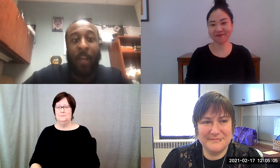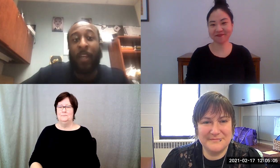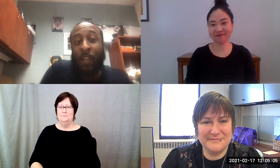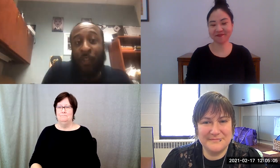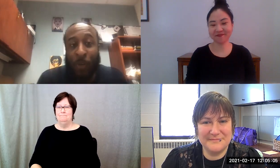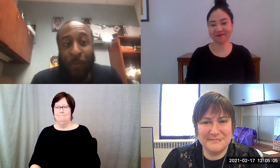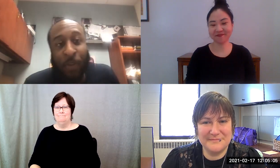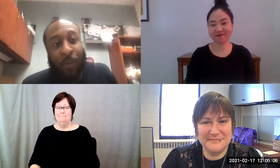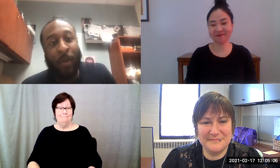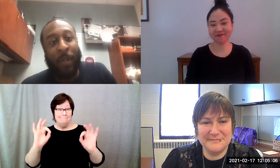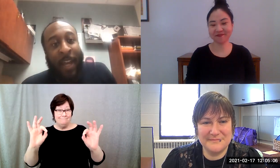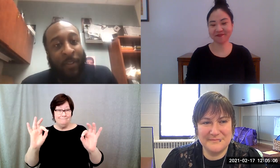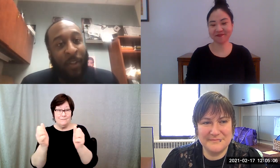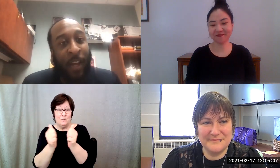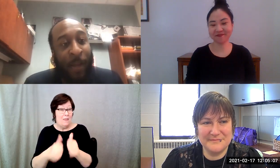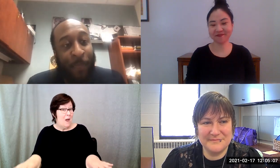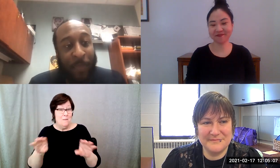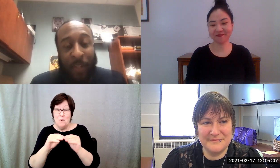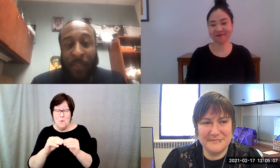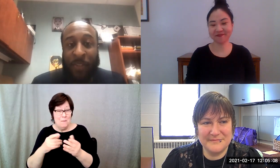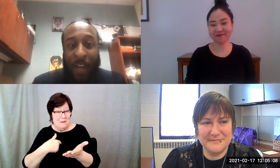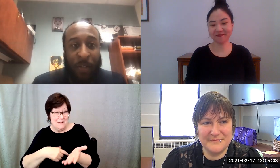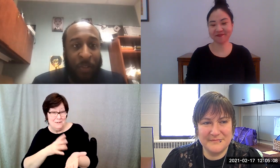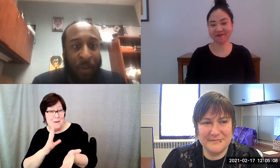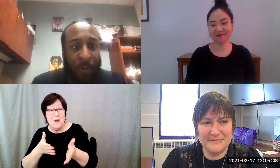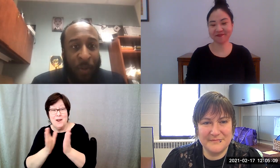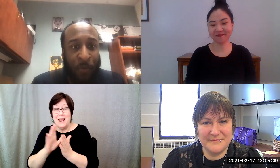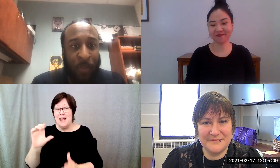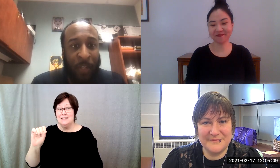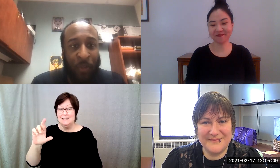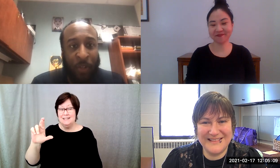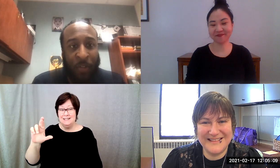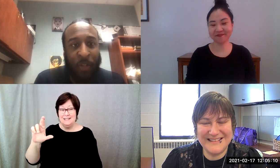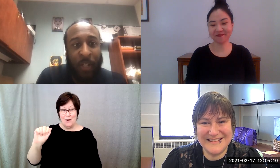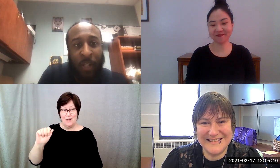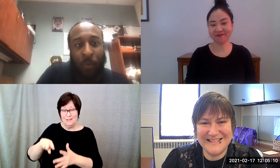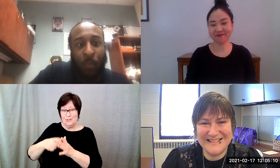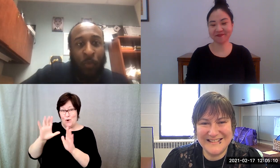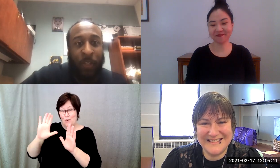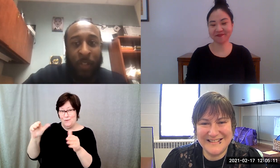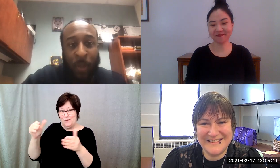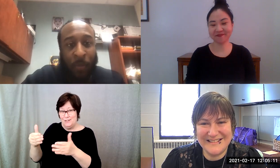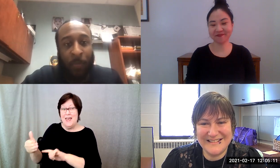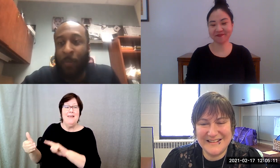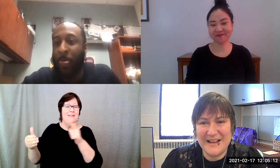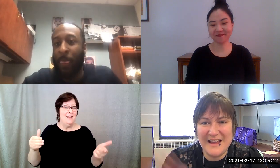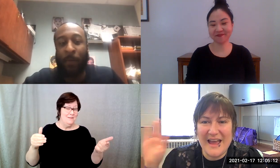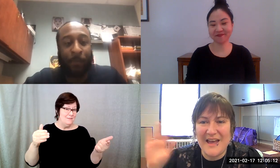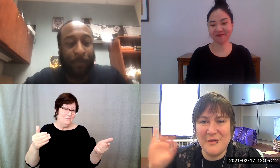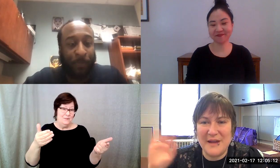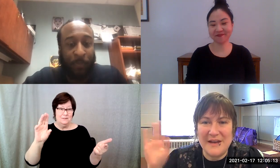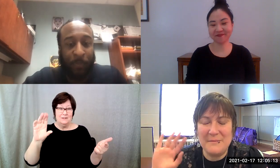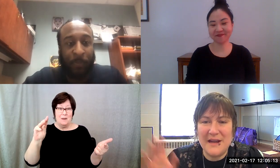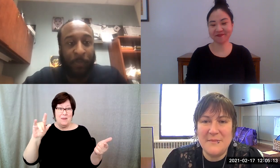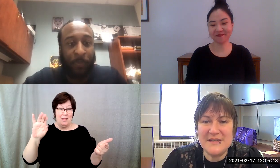All right, so without further ado, I'm going to ask Sarah to start us off with an introduction, and then we'll move to Camille.